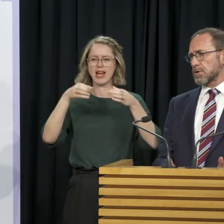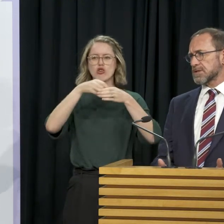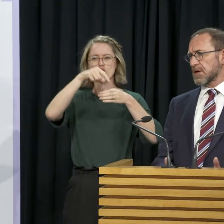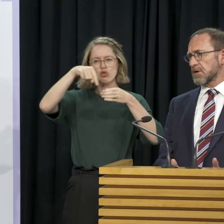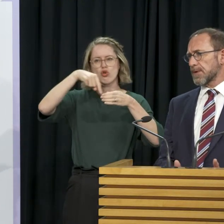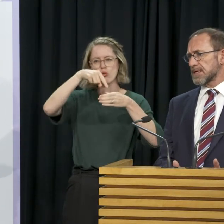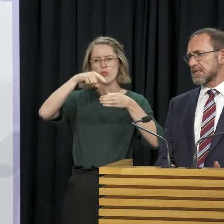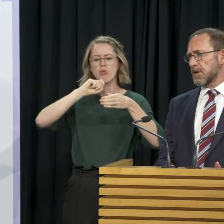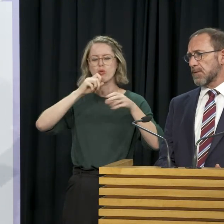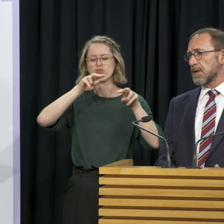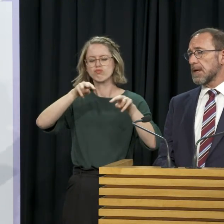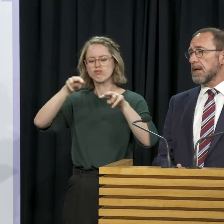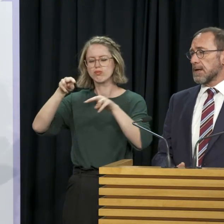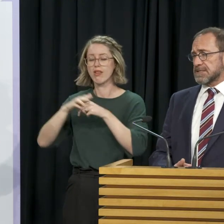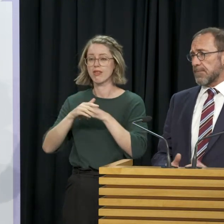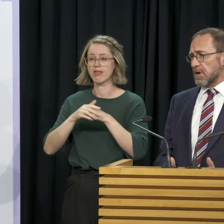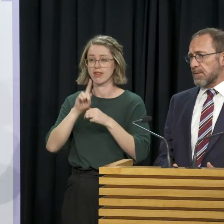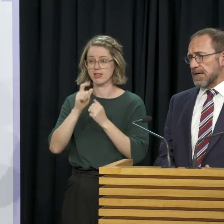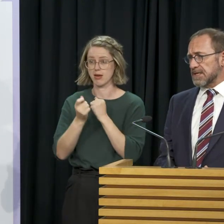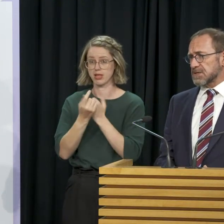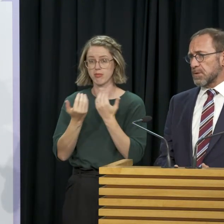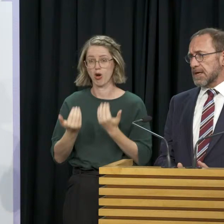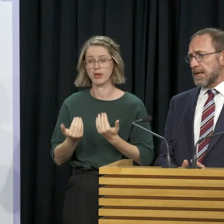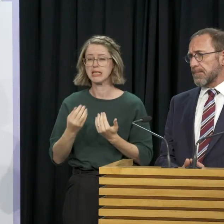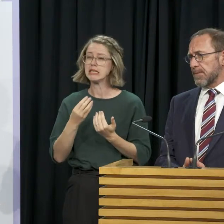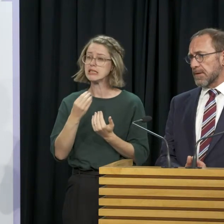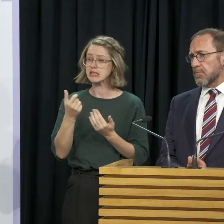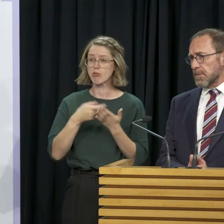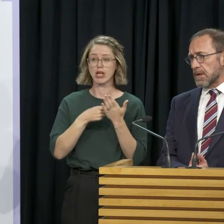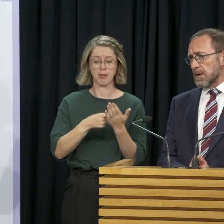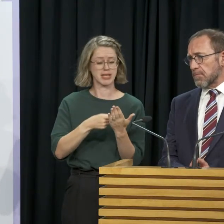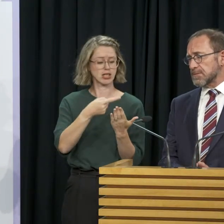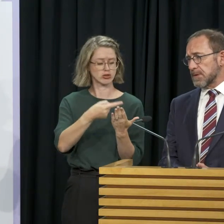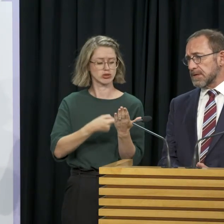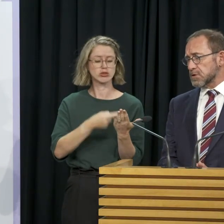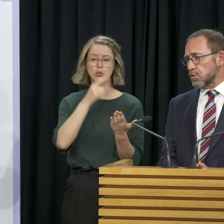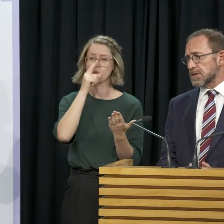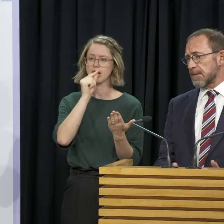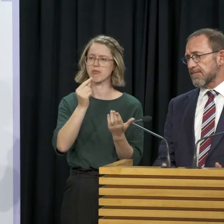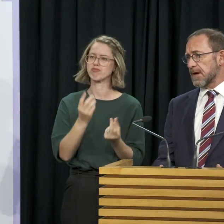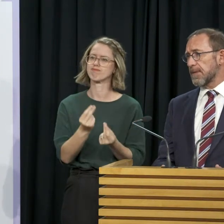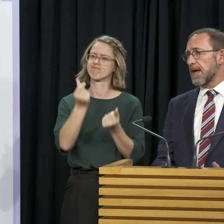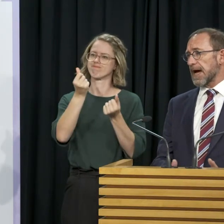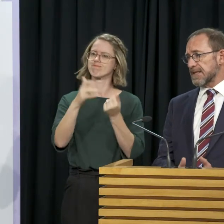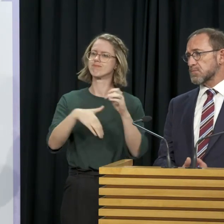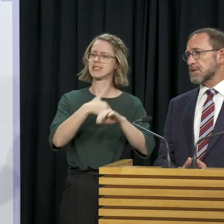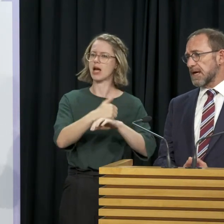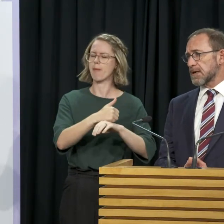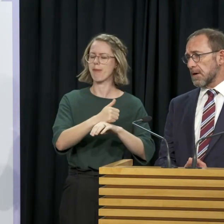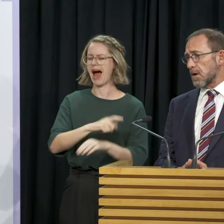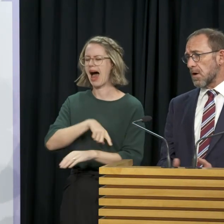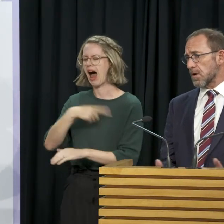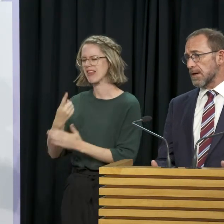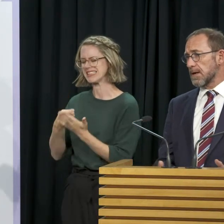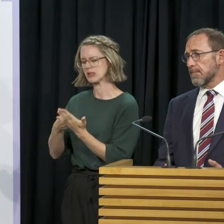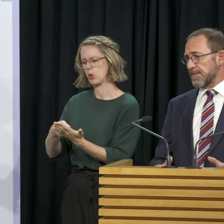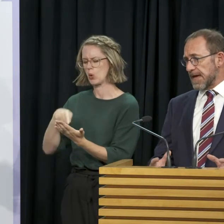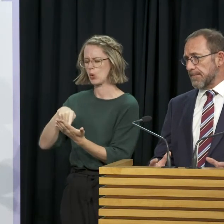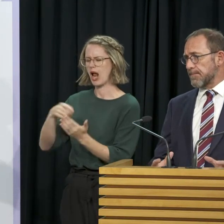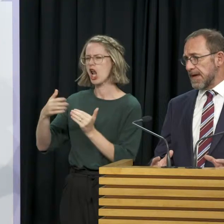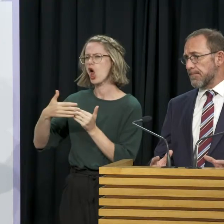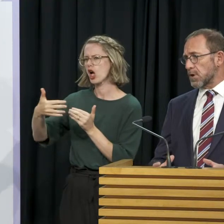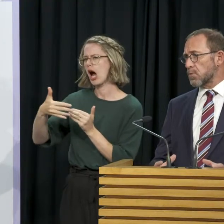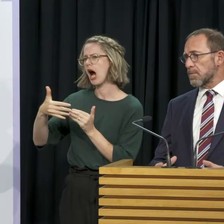that's the work that's going in place at the moment. Some recommendations we can implement in a reasonably short time frame, others will take a lot longer,